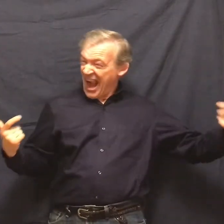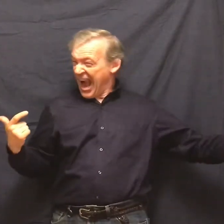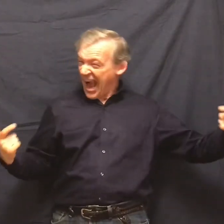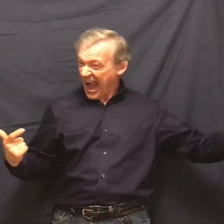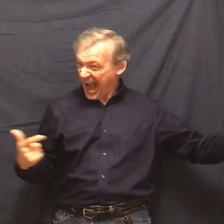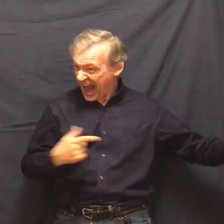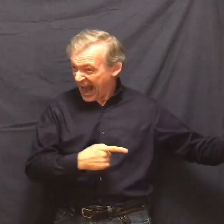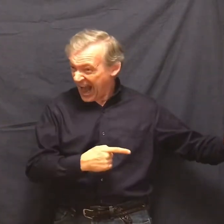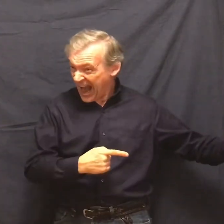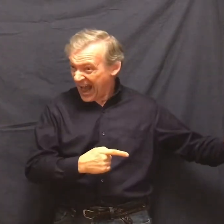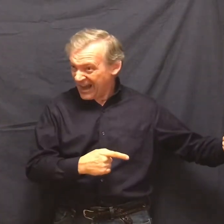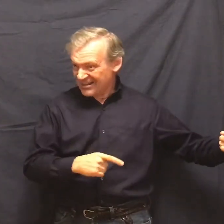can."